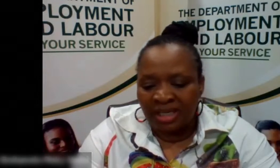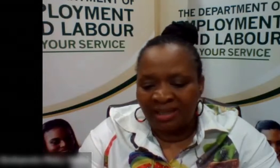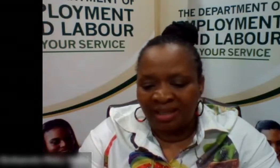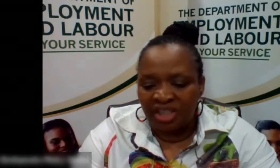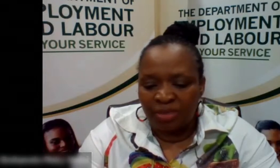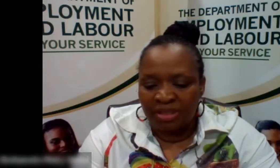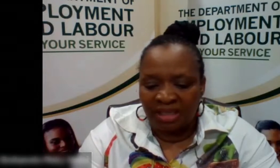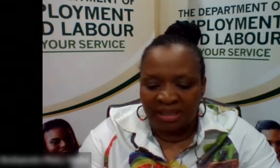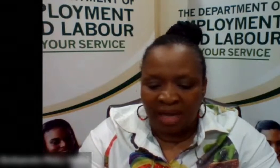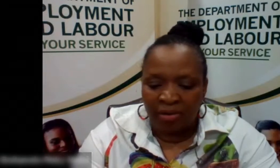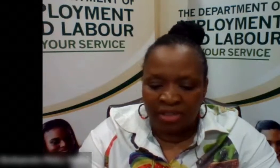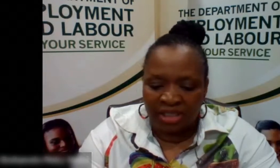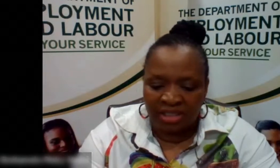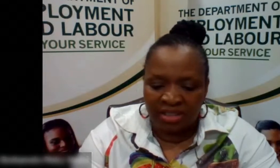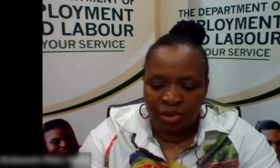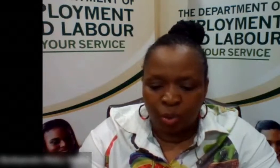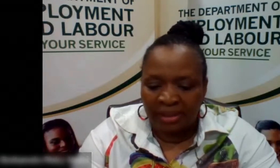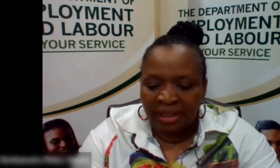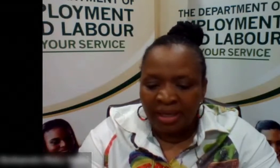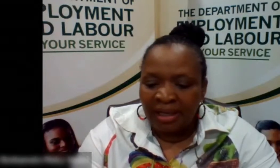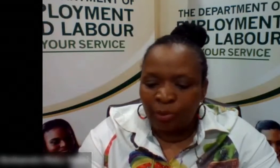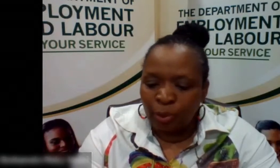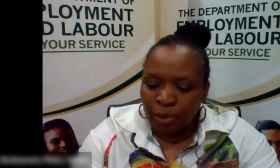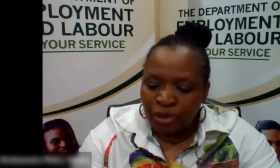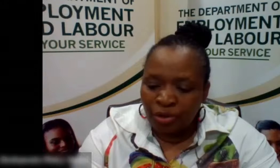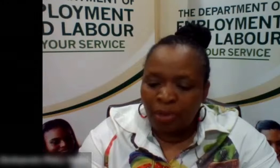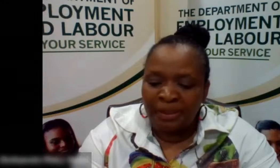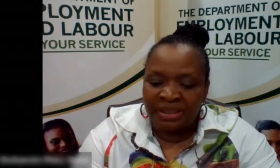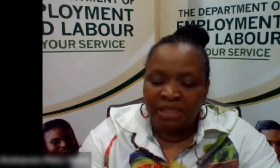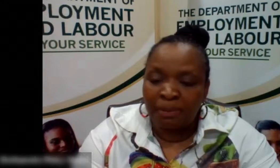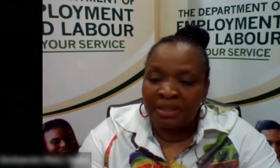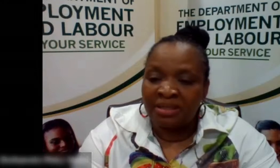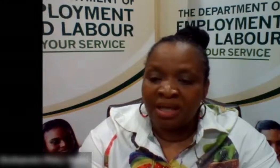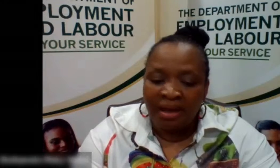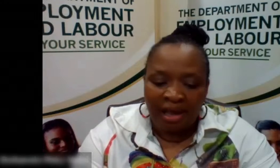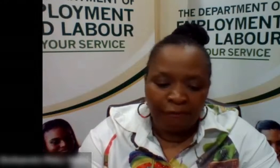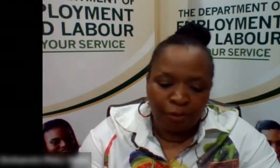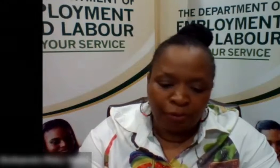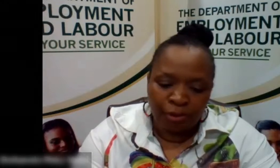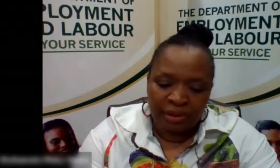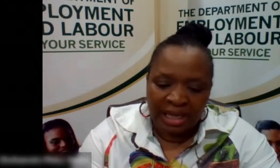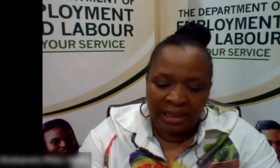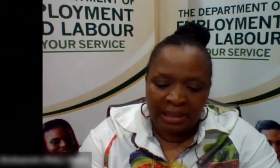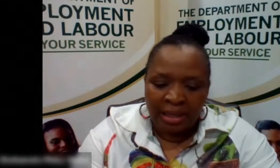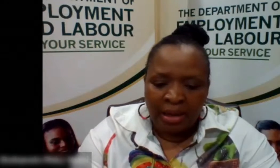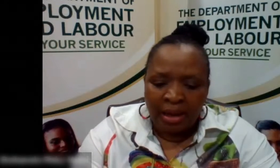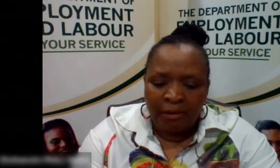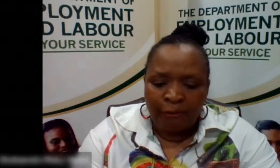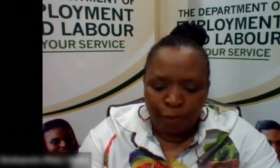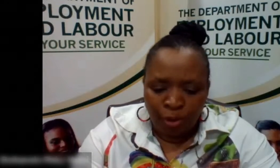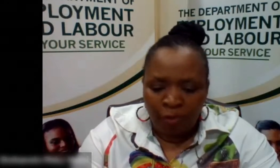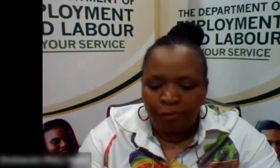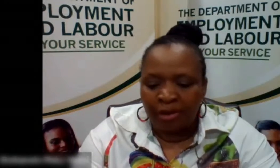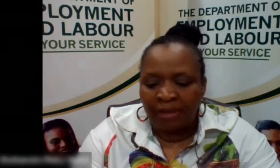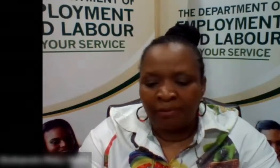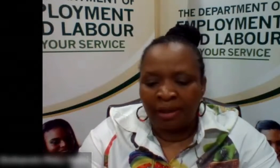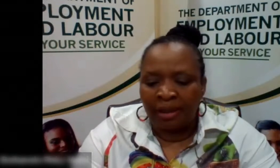social engagements and dialogues such as this one, and we wish all participants a fruitful day full